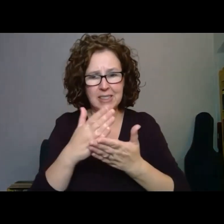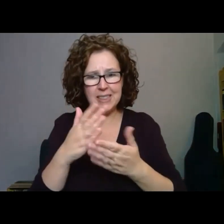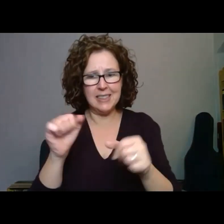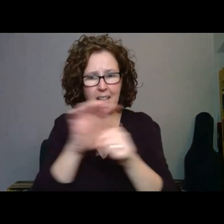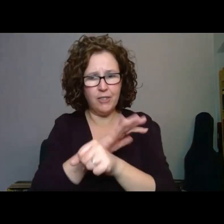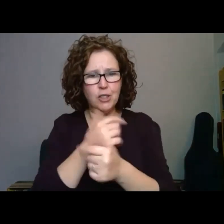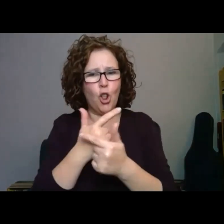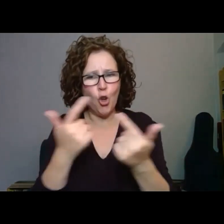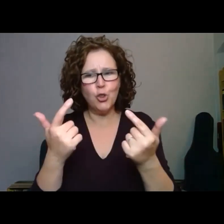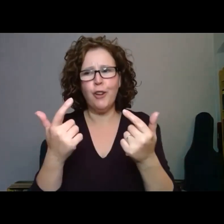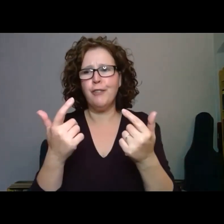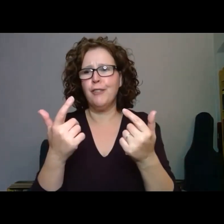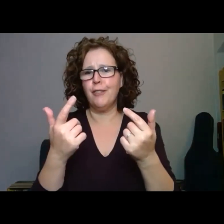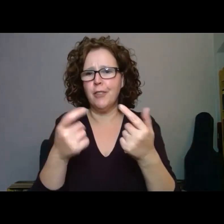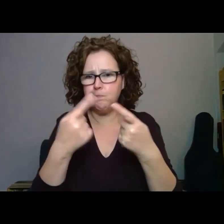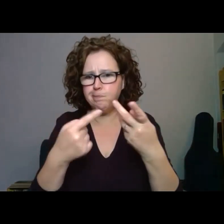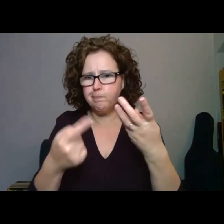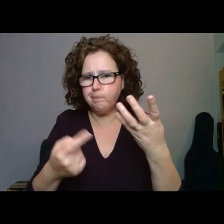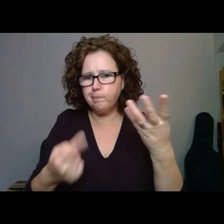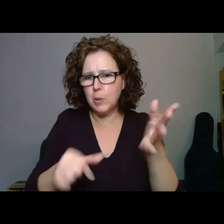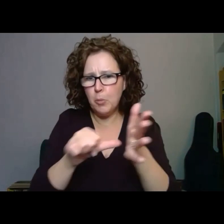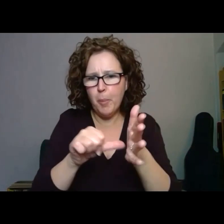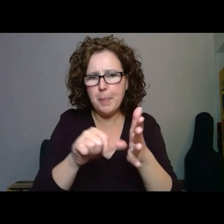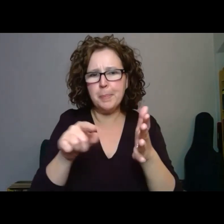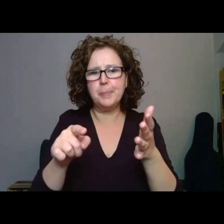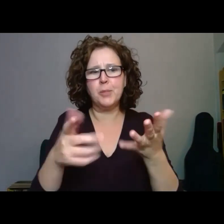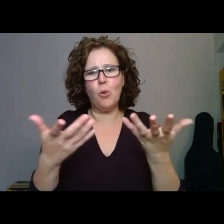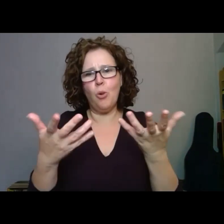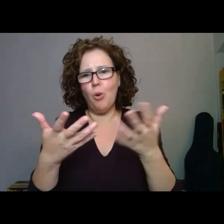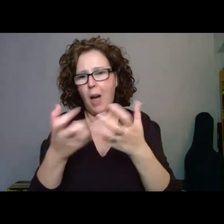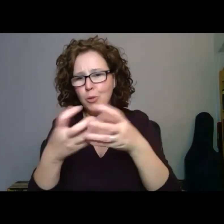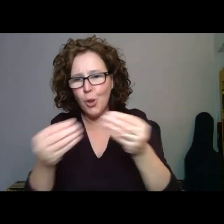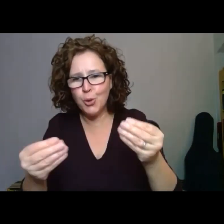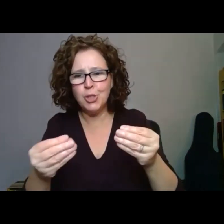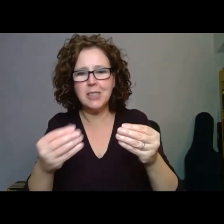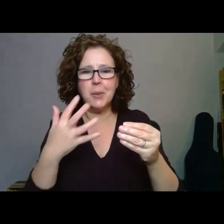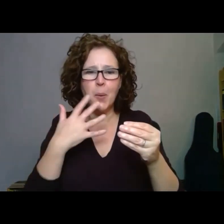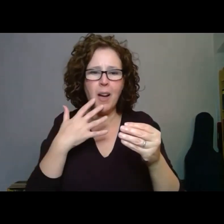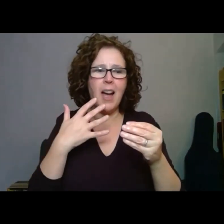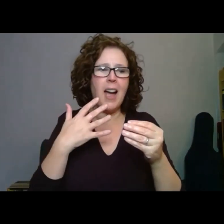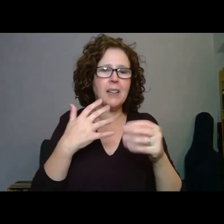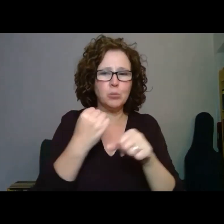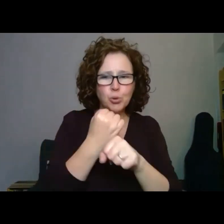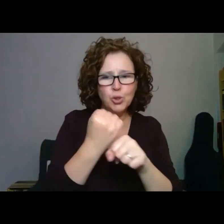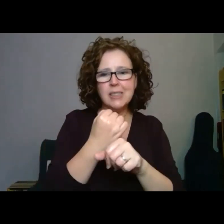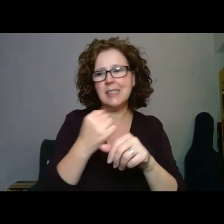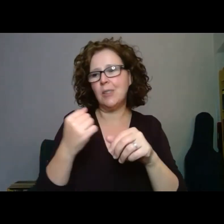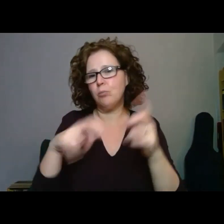the issues and problems or solutions that we may find when we are producing